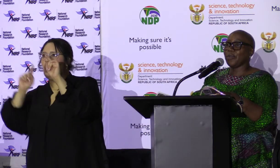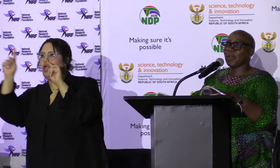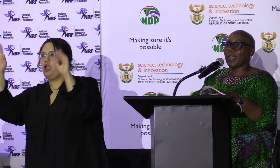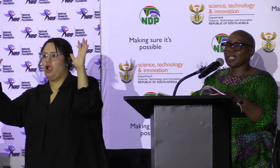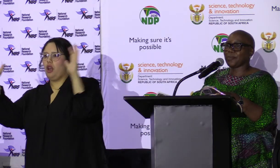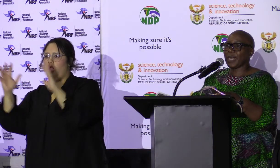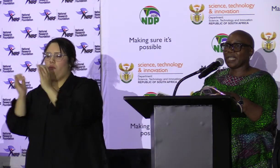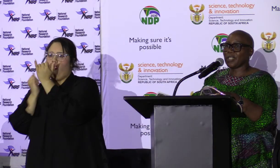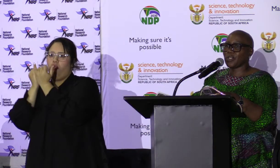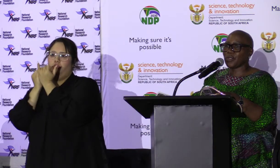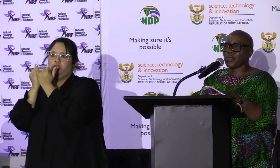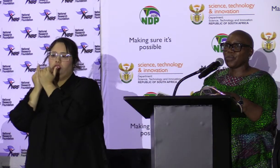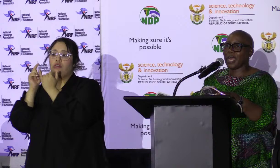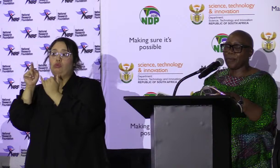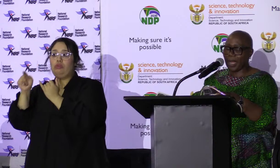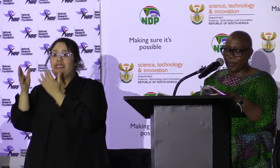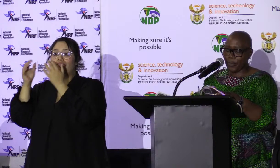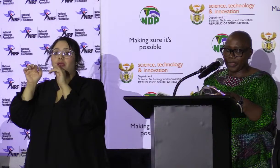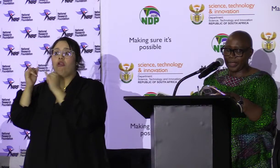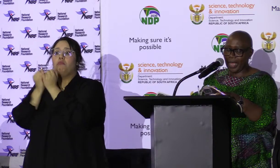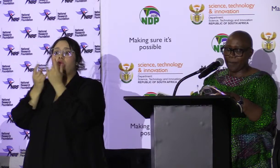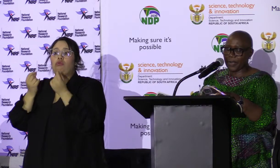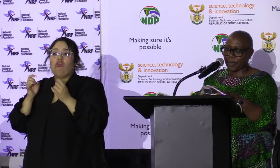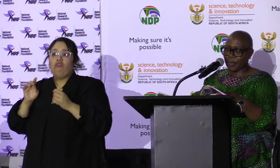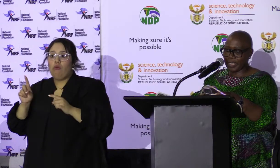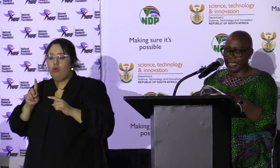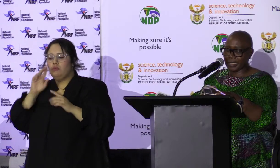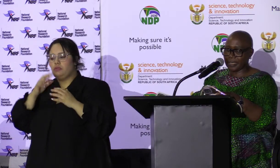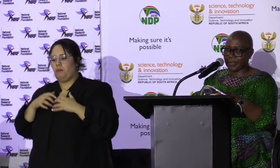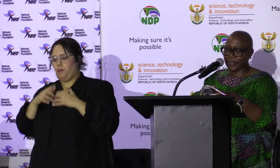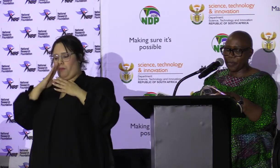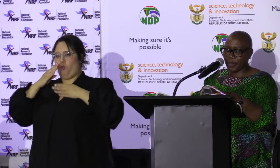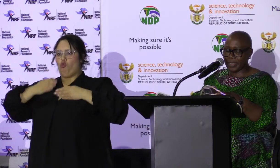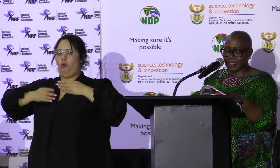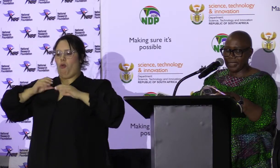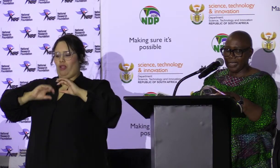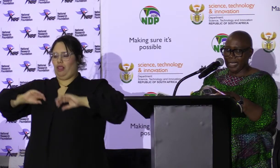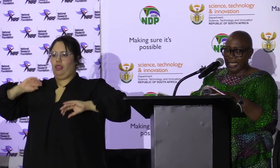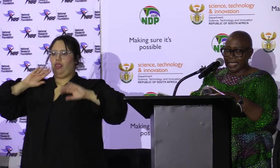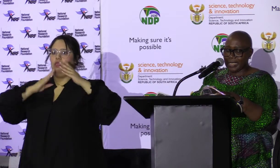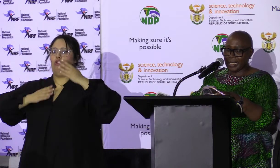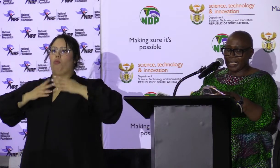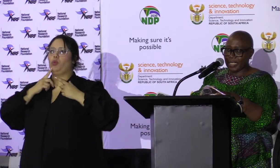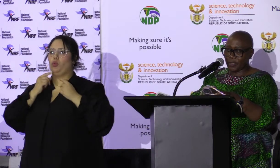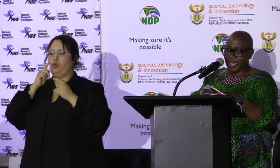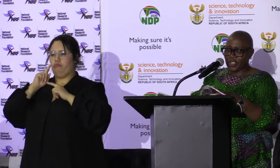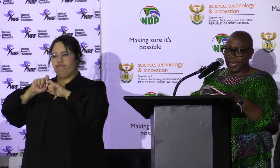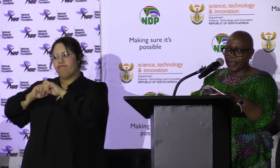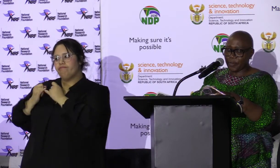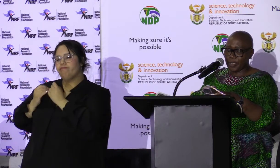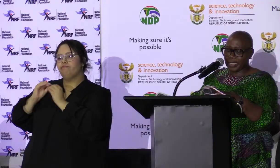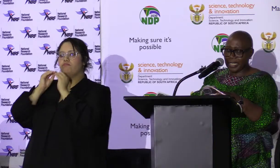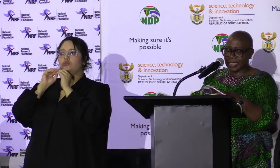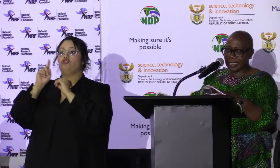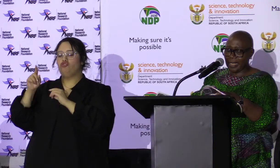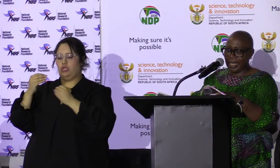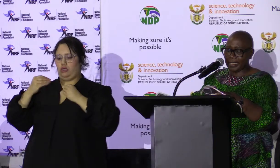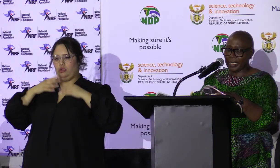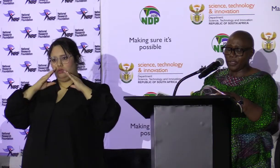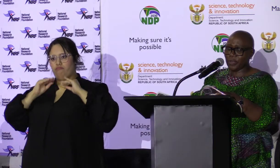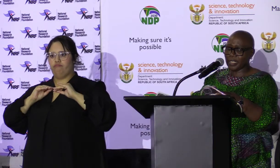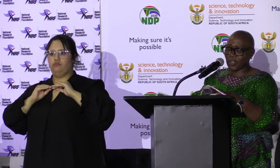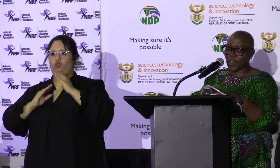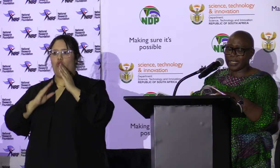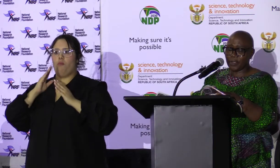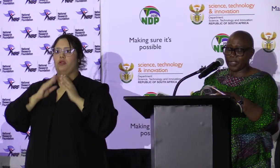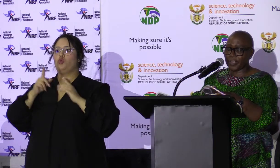La, they were expected to come up with AMA robotics, the robots. She's an educational robotics,